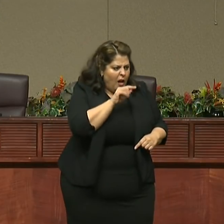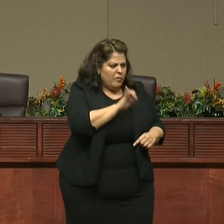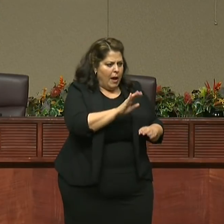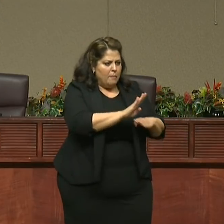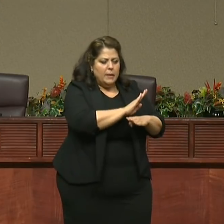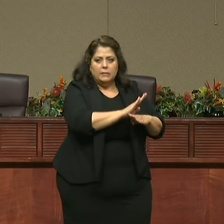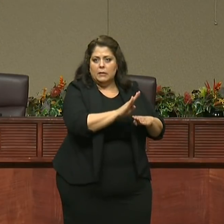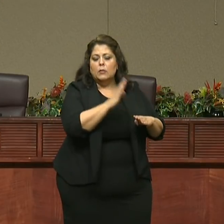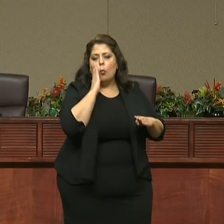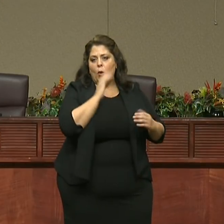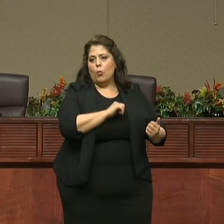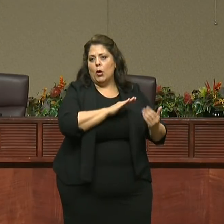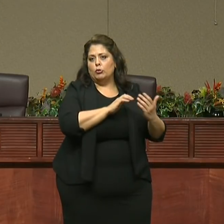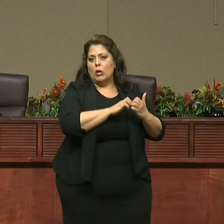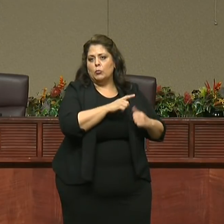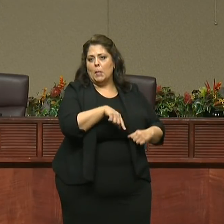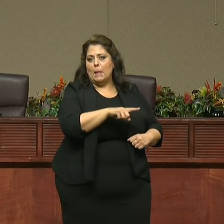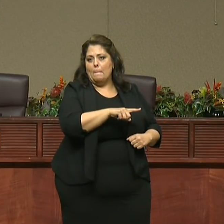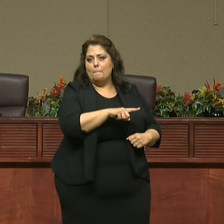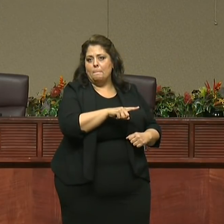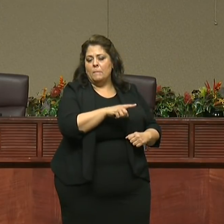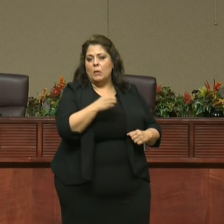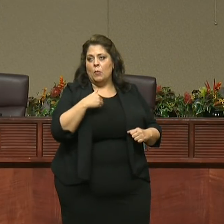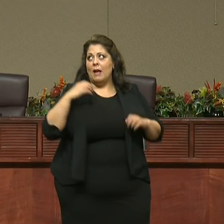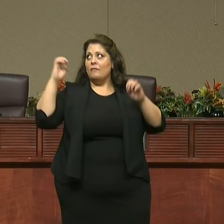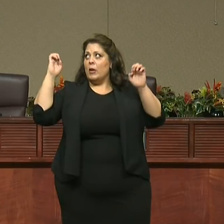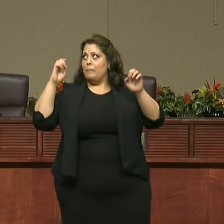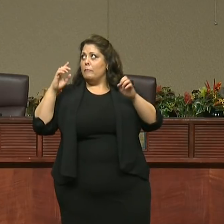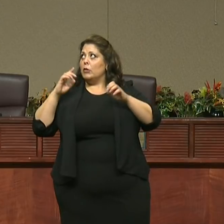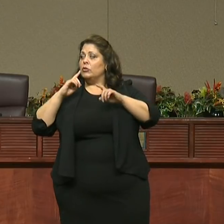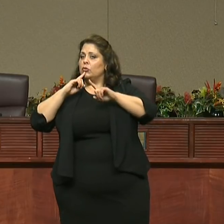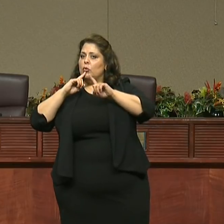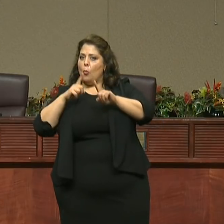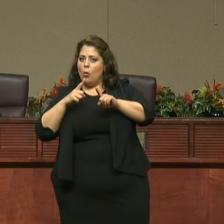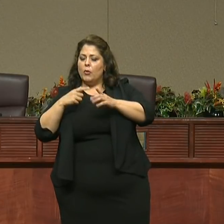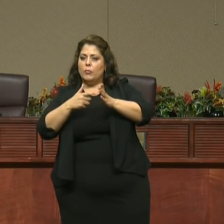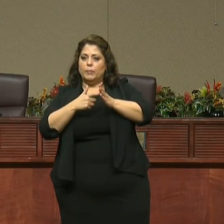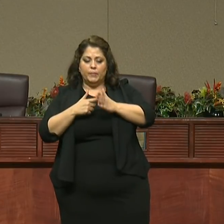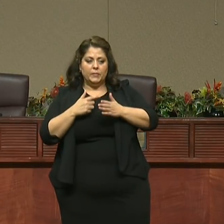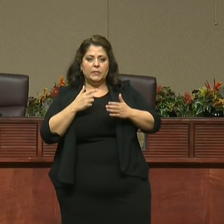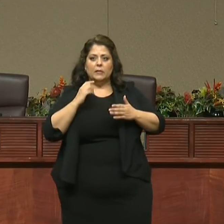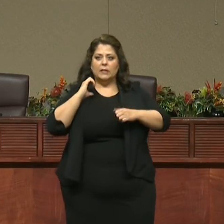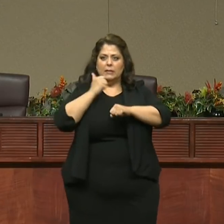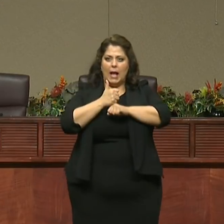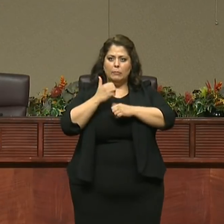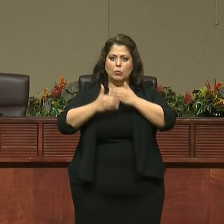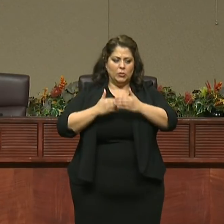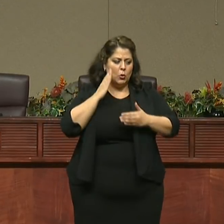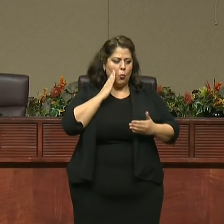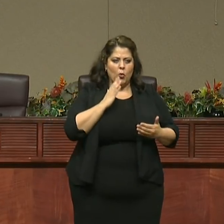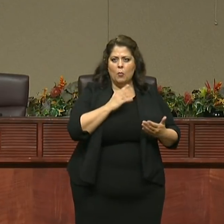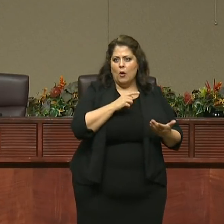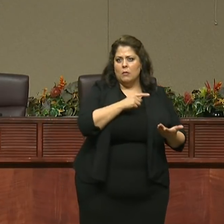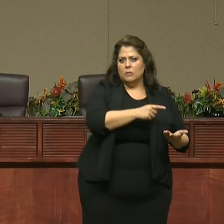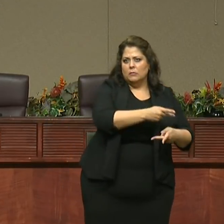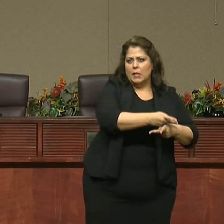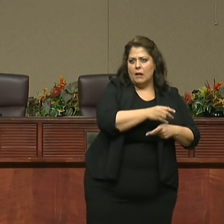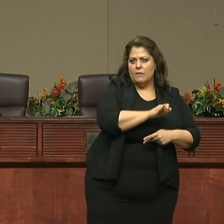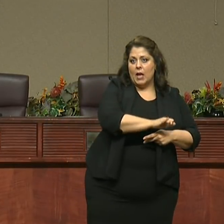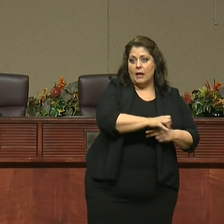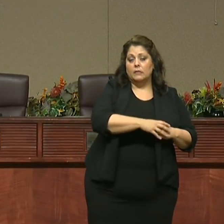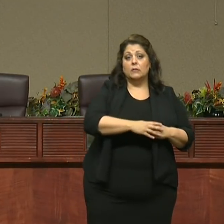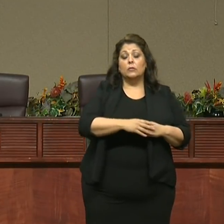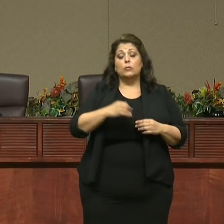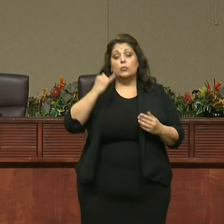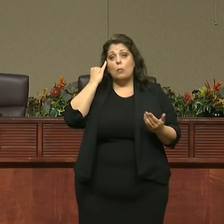that through the emergency orders and through the established processes. If we see where